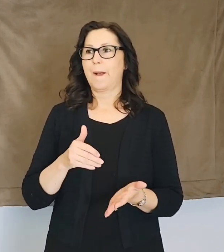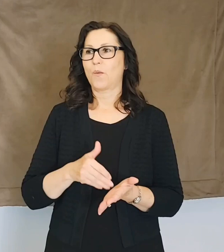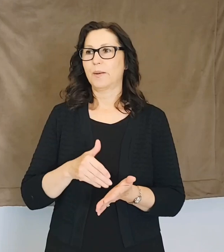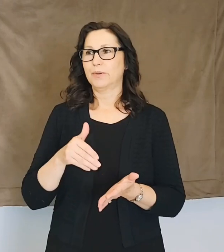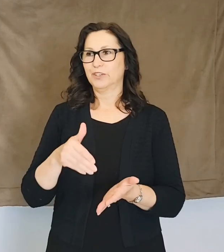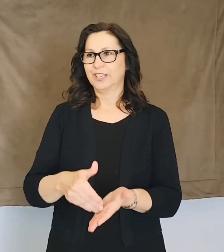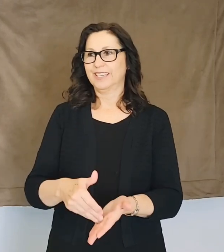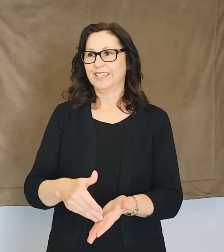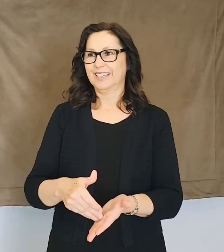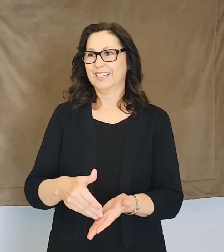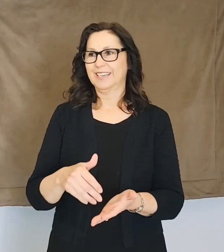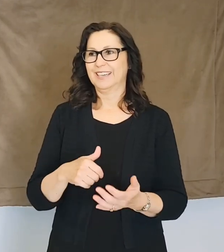1 through 1 million.